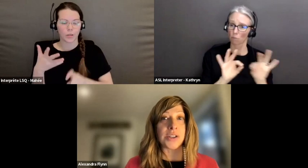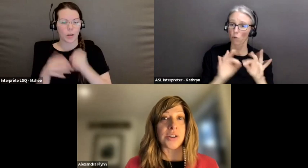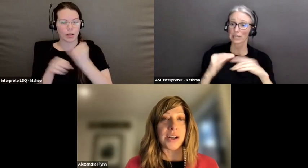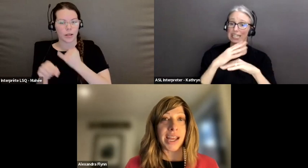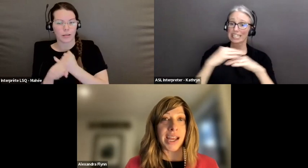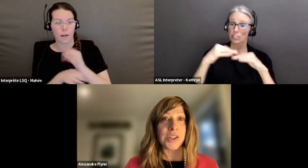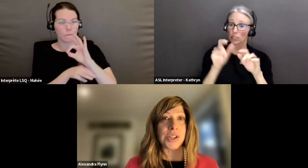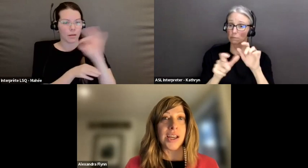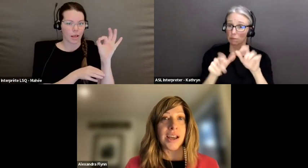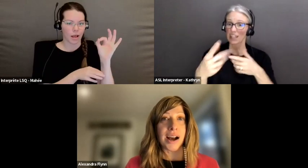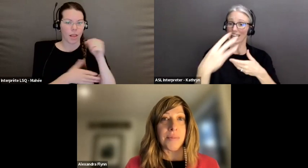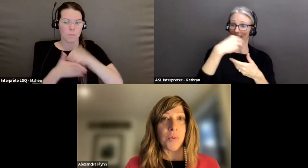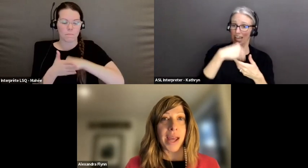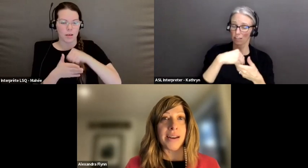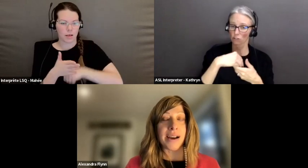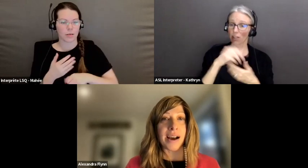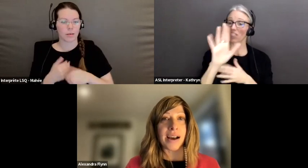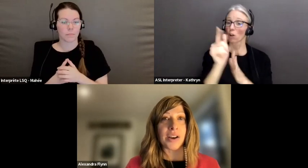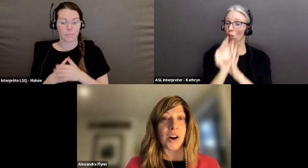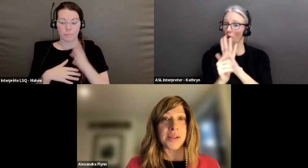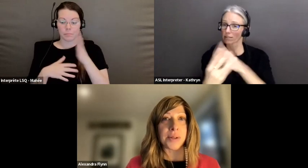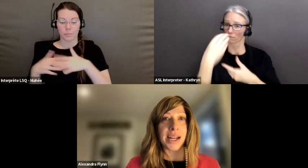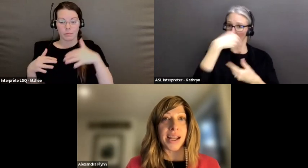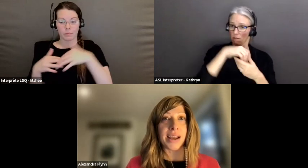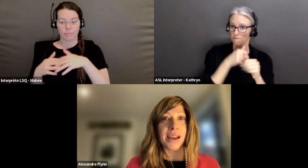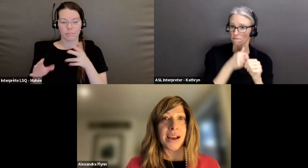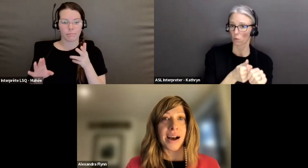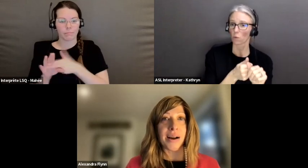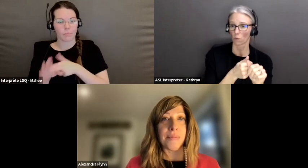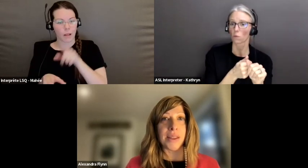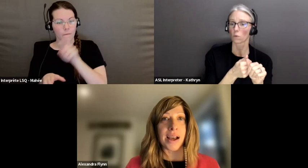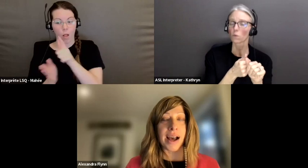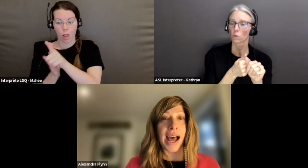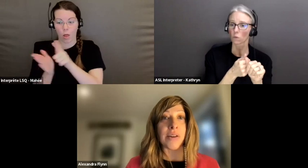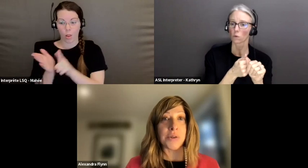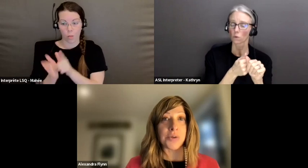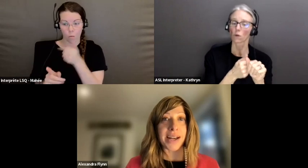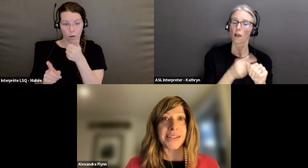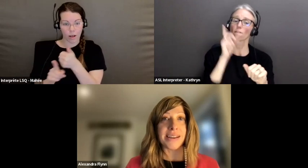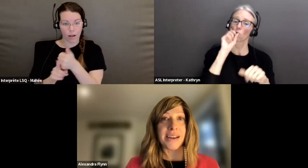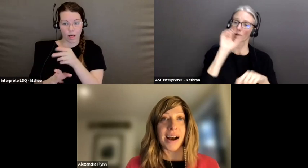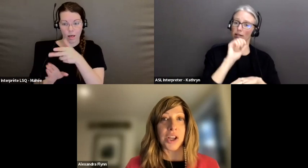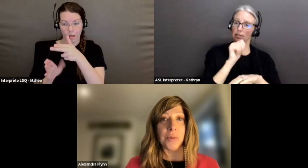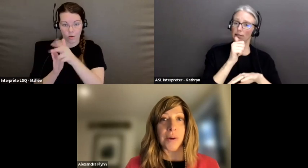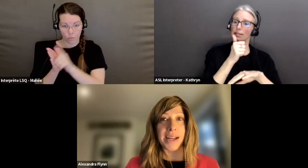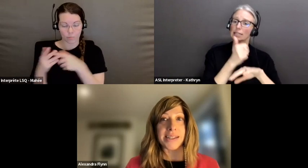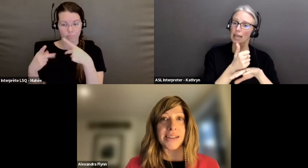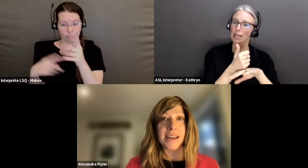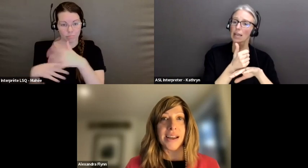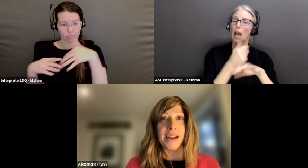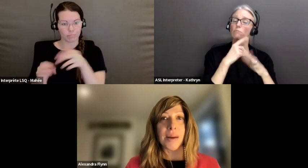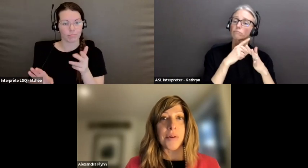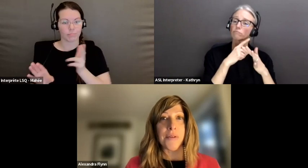their laws are engaged when contemplating how to address human